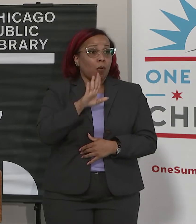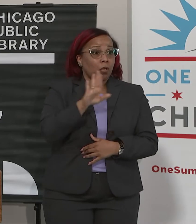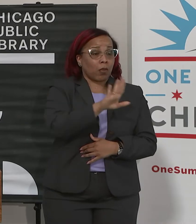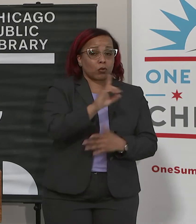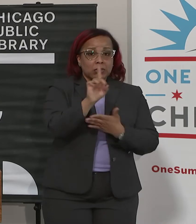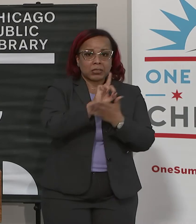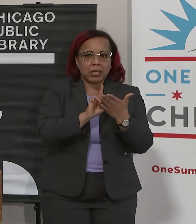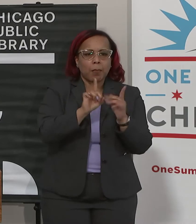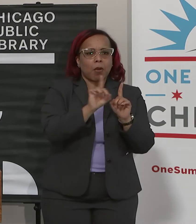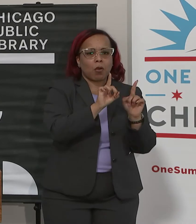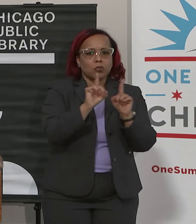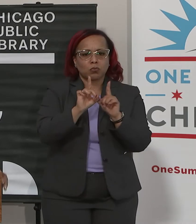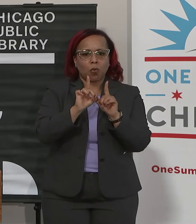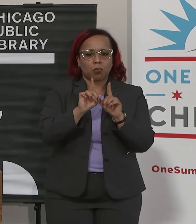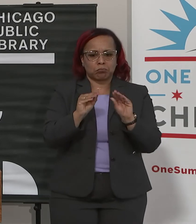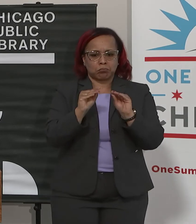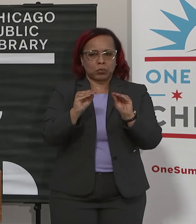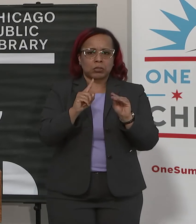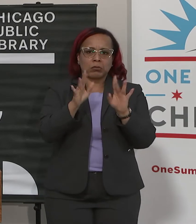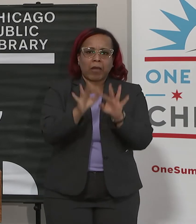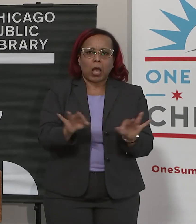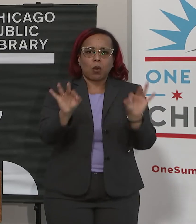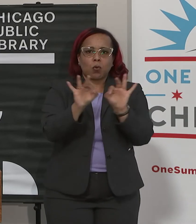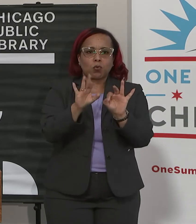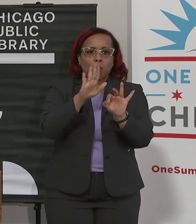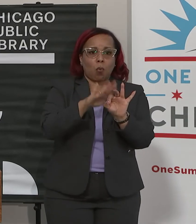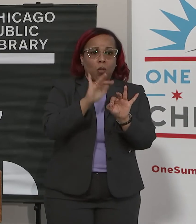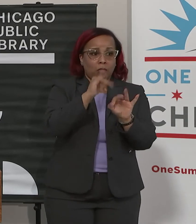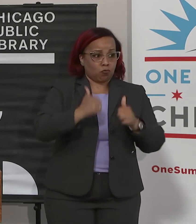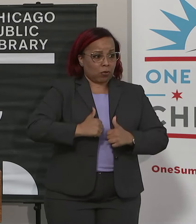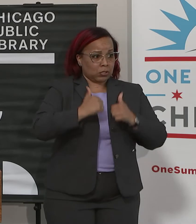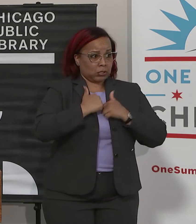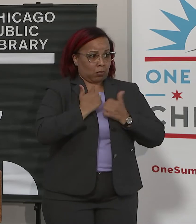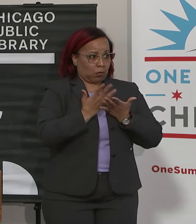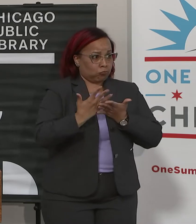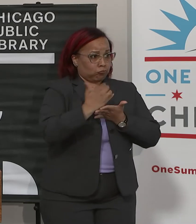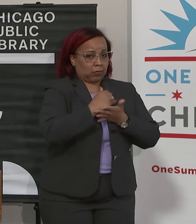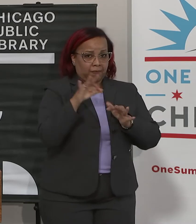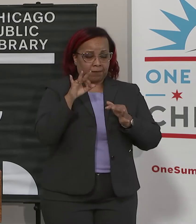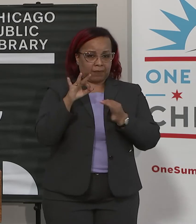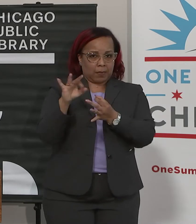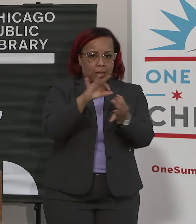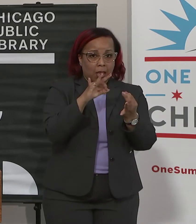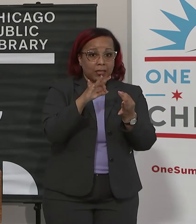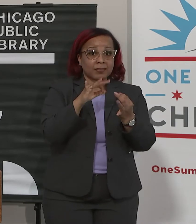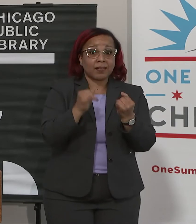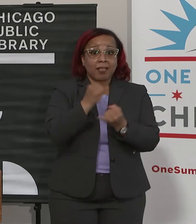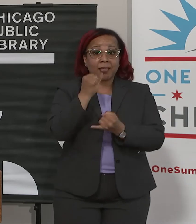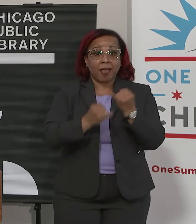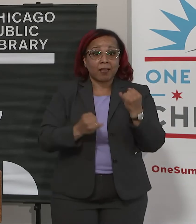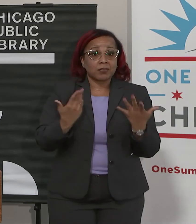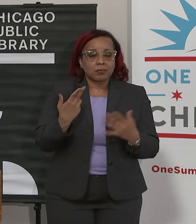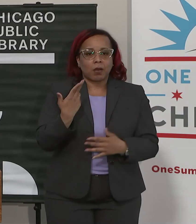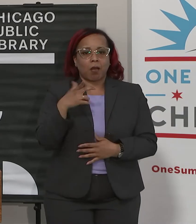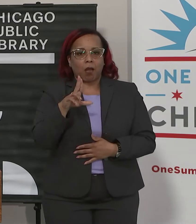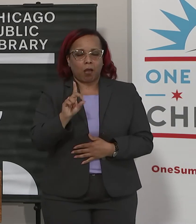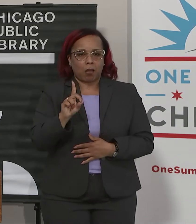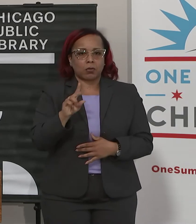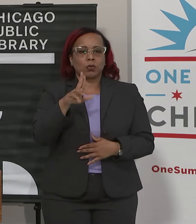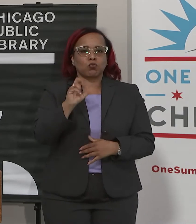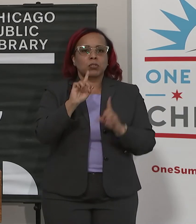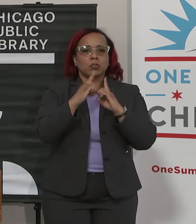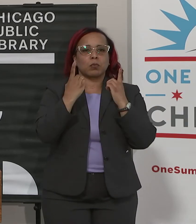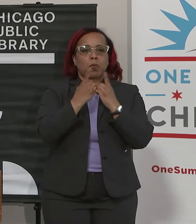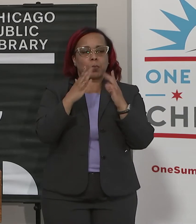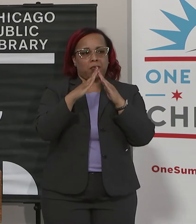design, but for placing a value on that resident input and feedback. And last but not least, certainly HUD, the U.S. Department